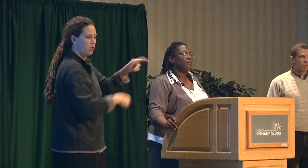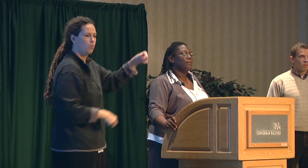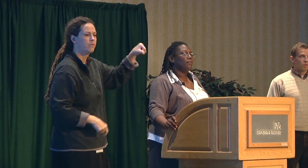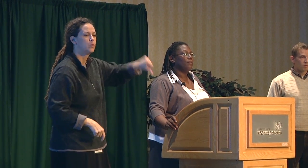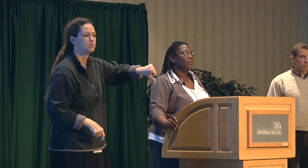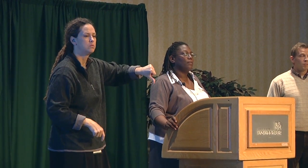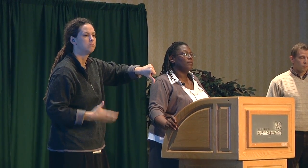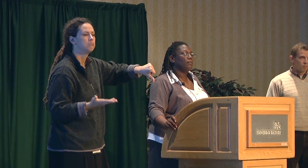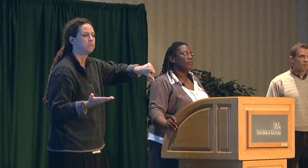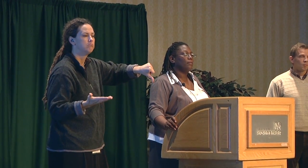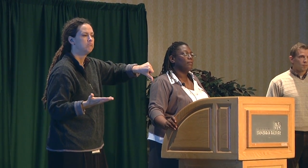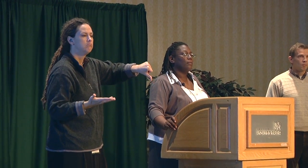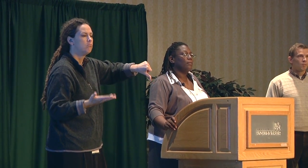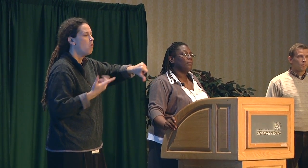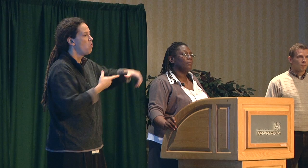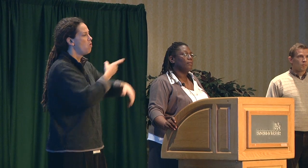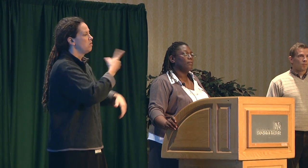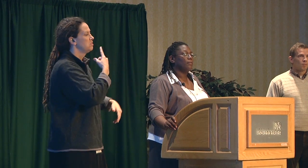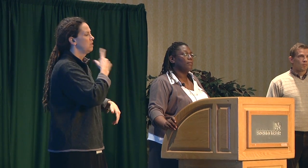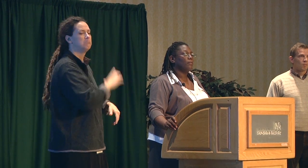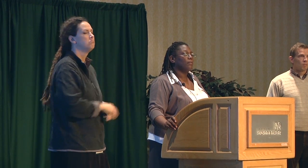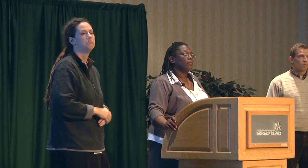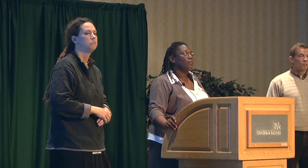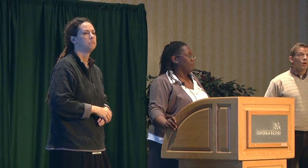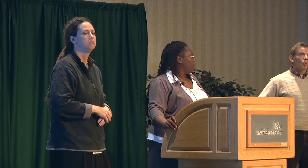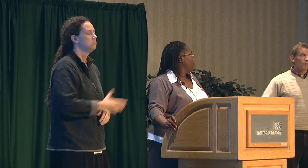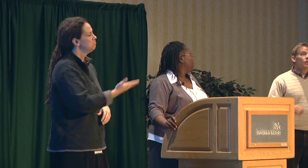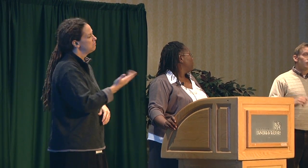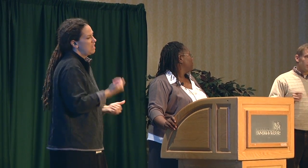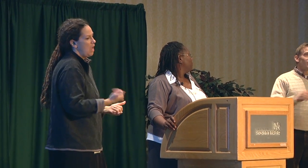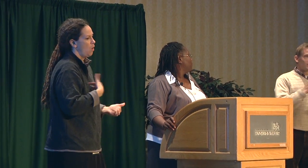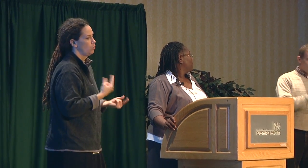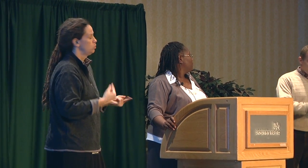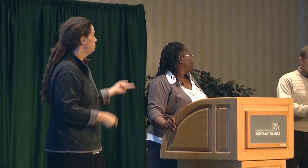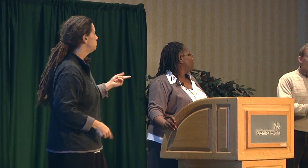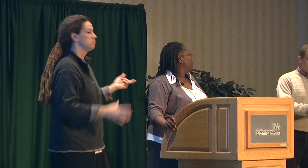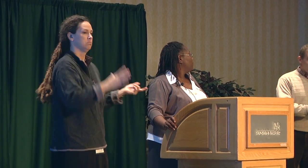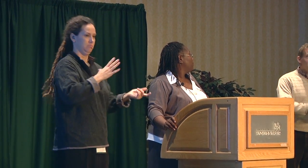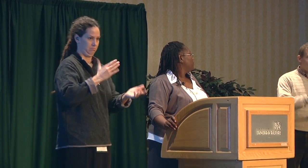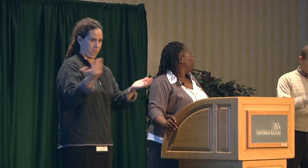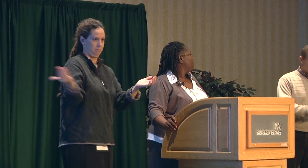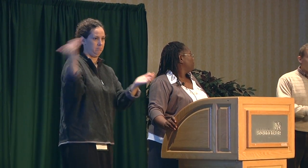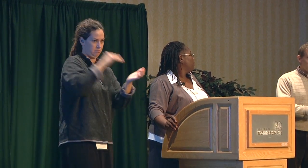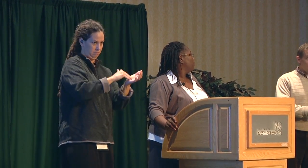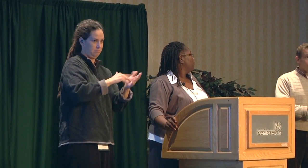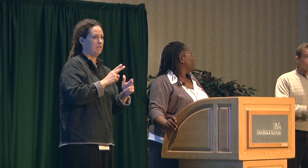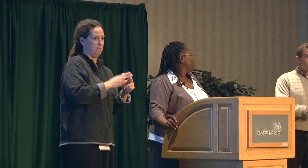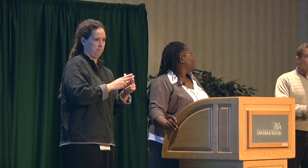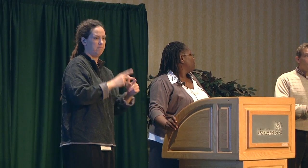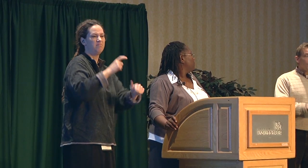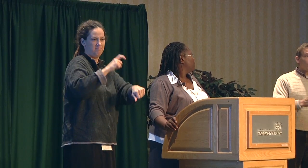they say they're not gonna help me. Then what do I do? well, take their name again, write the time